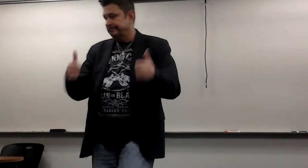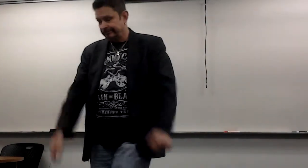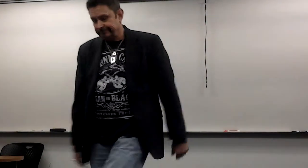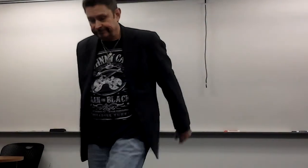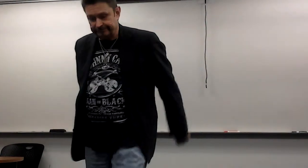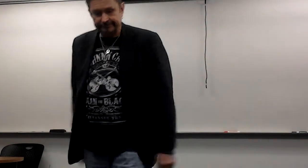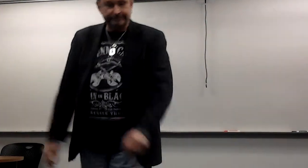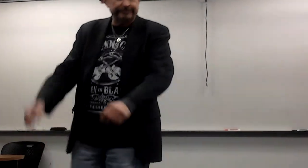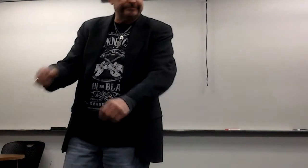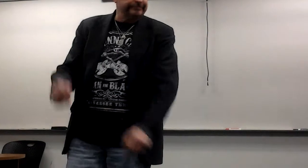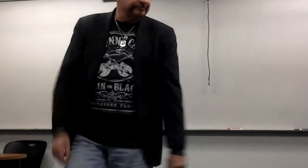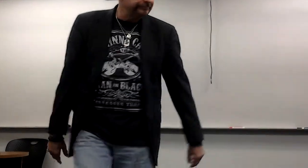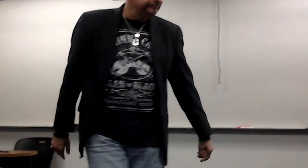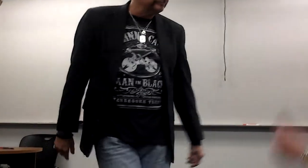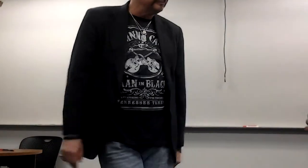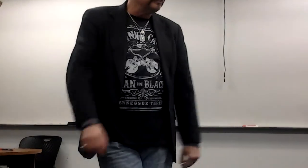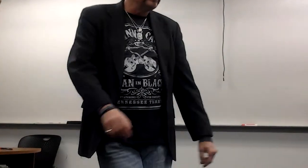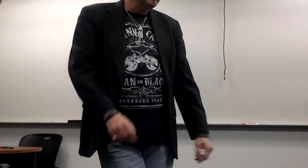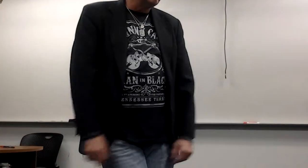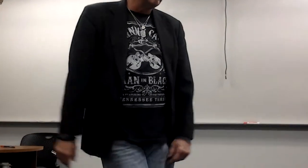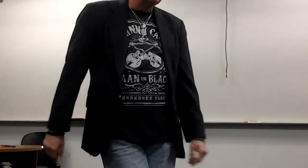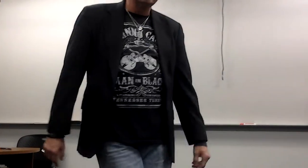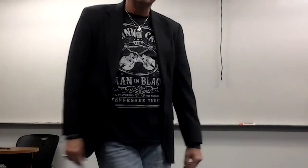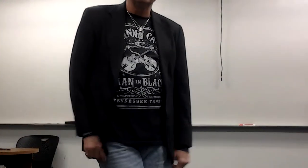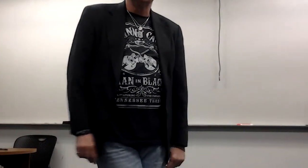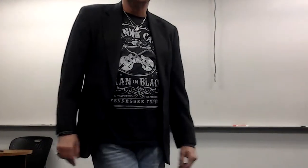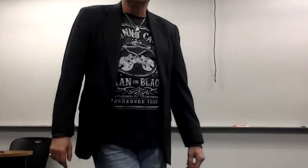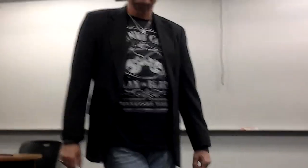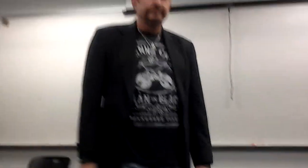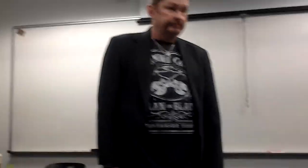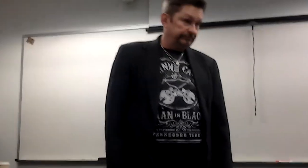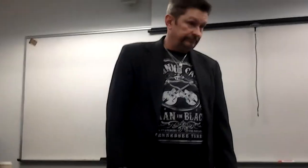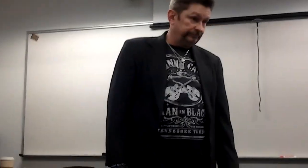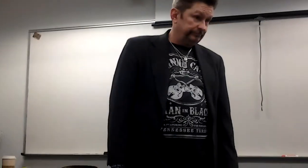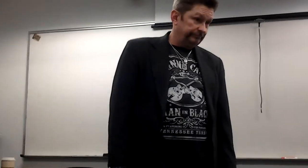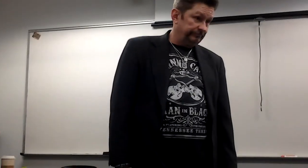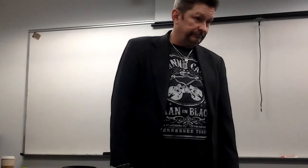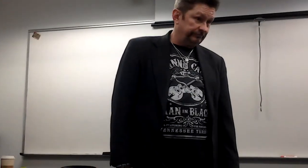They forgot that they were hearing and could talk to each other.